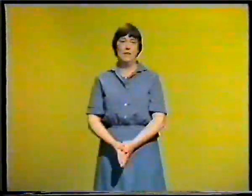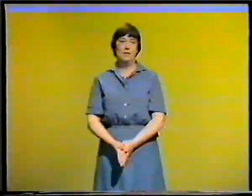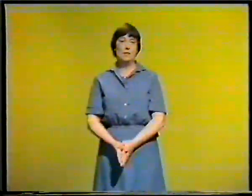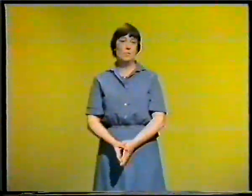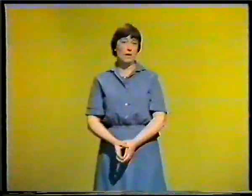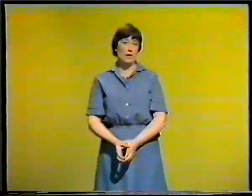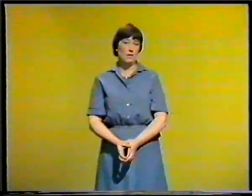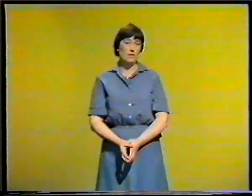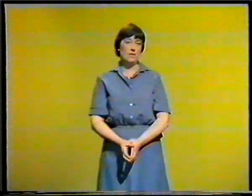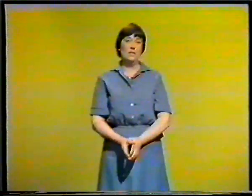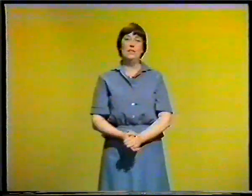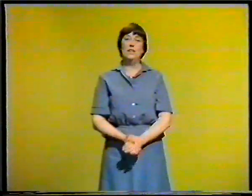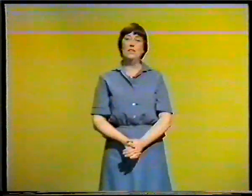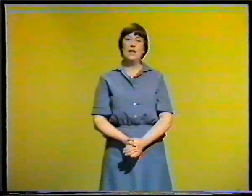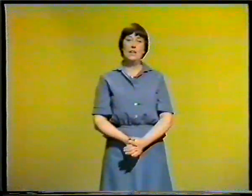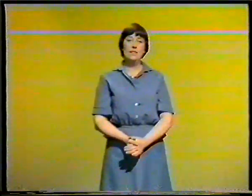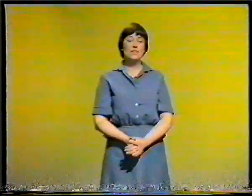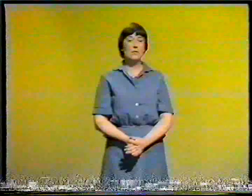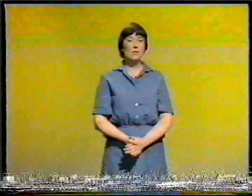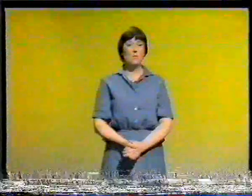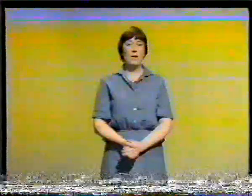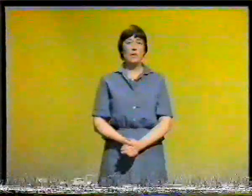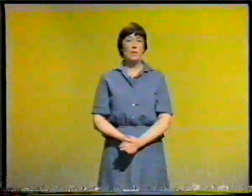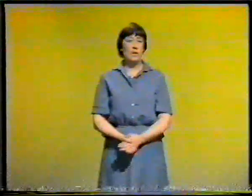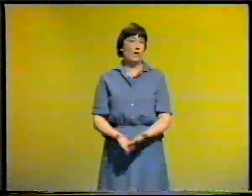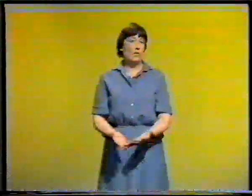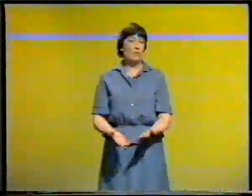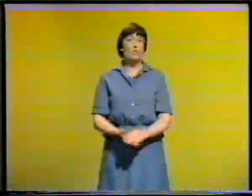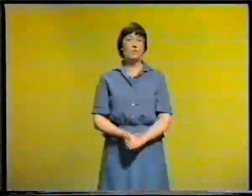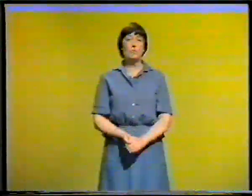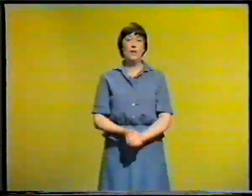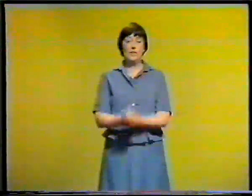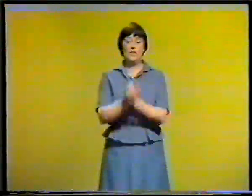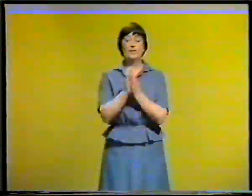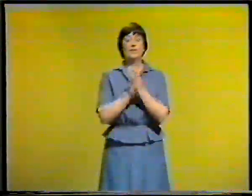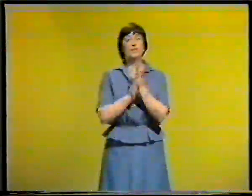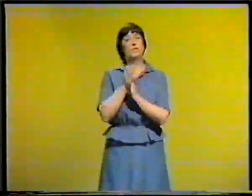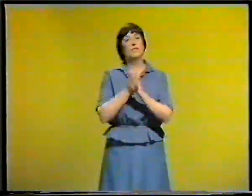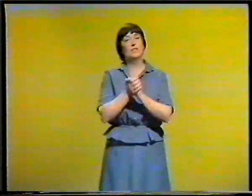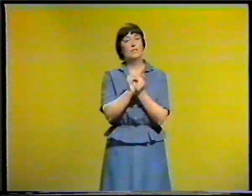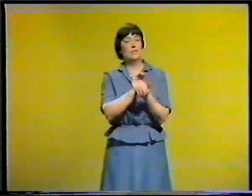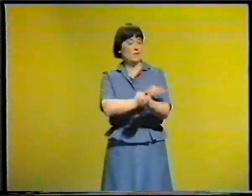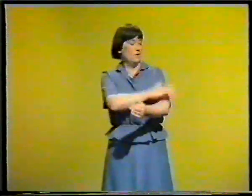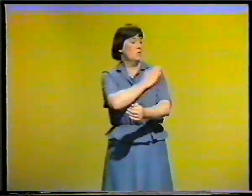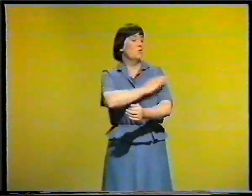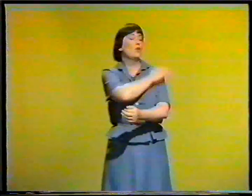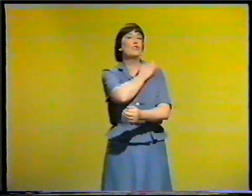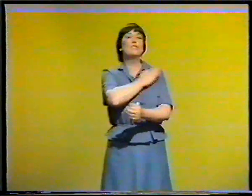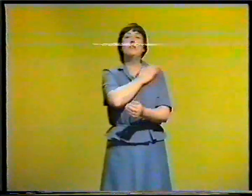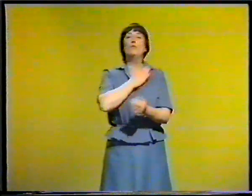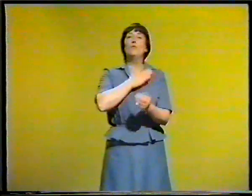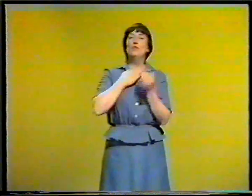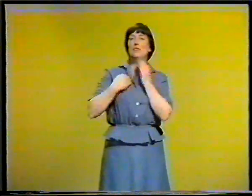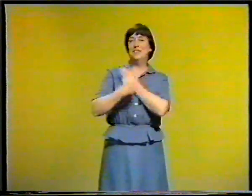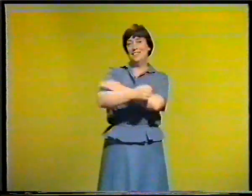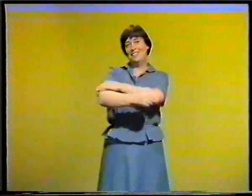To bath, here again, it's a good mime of just bathing. You wash yourself all over.